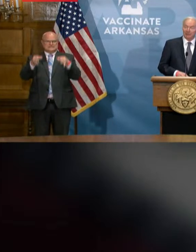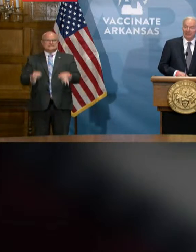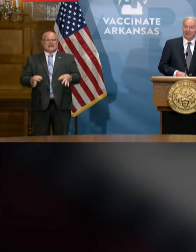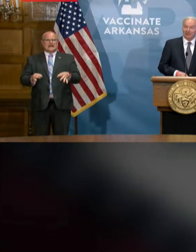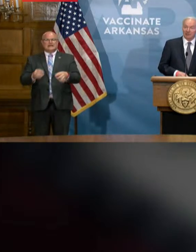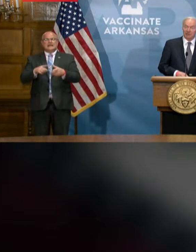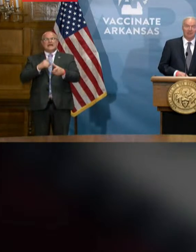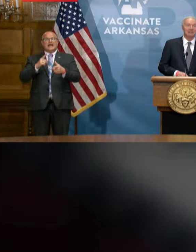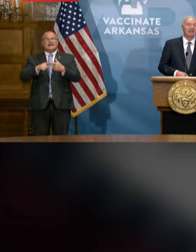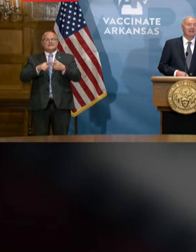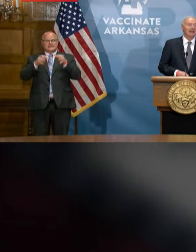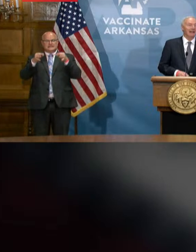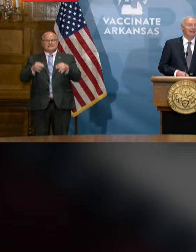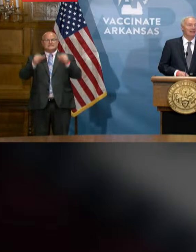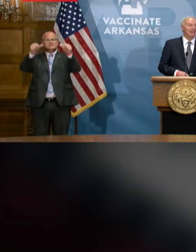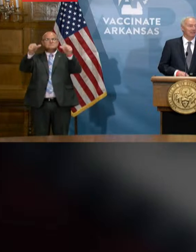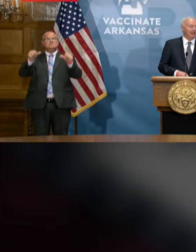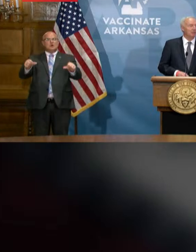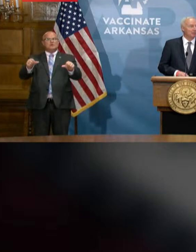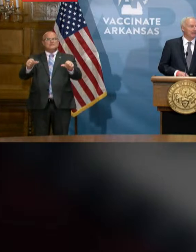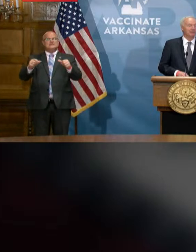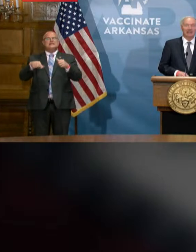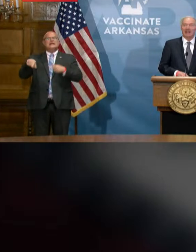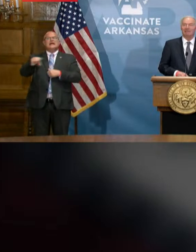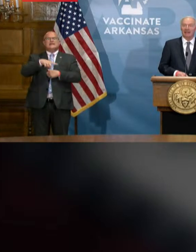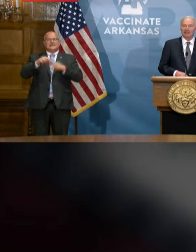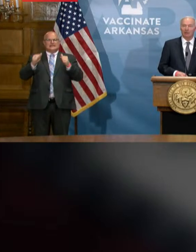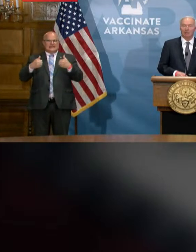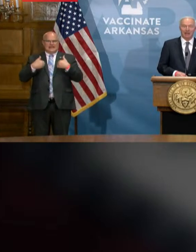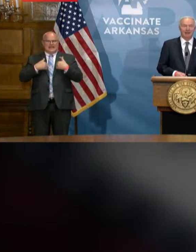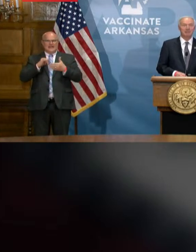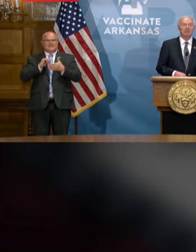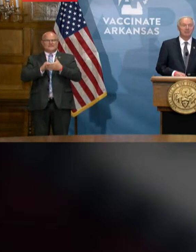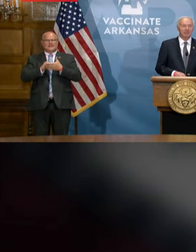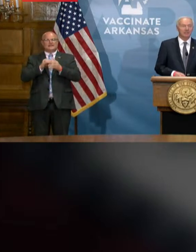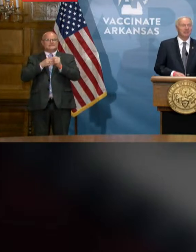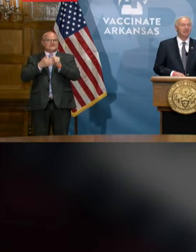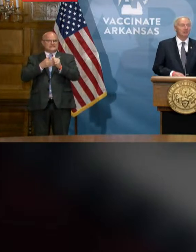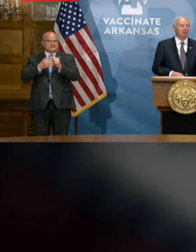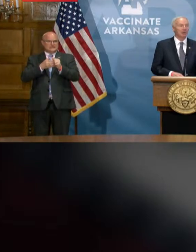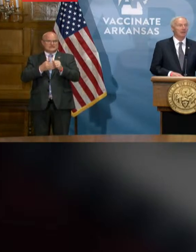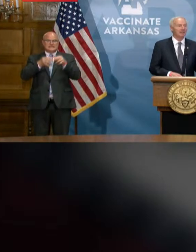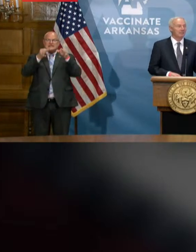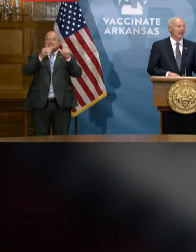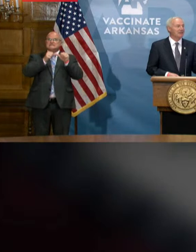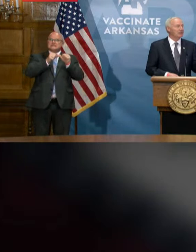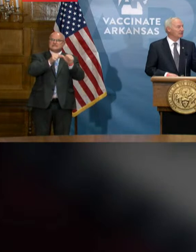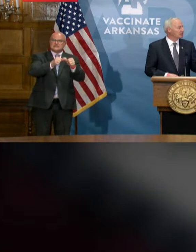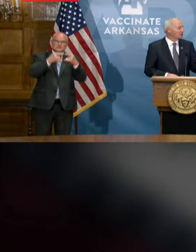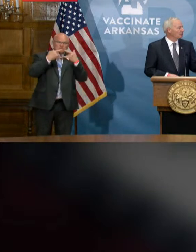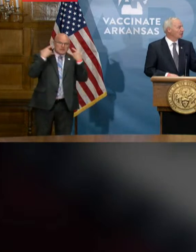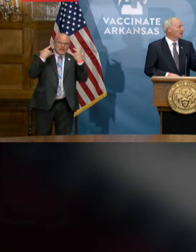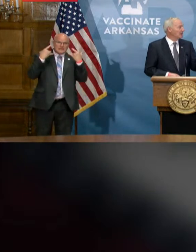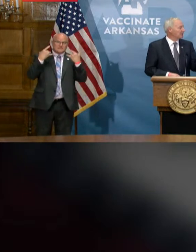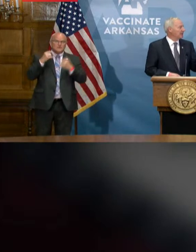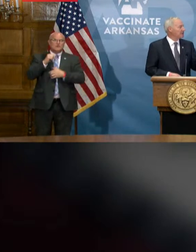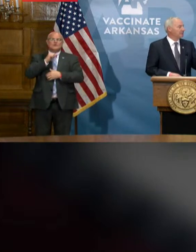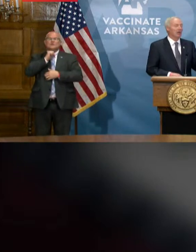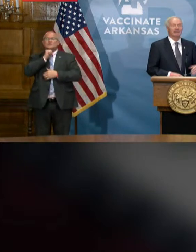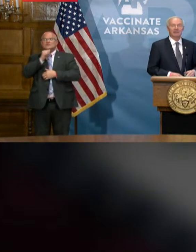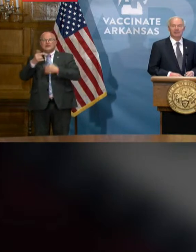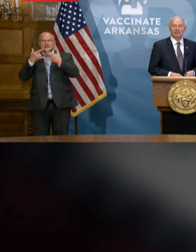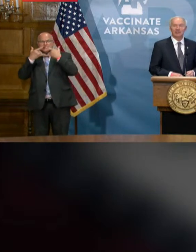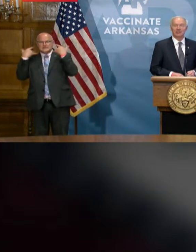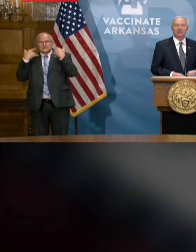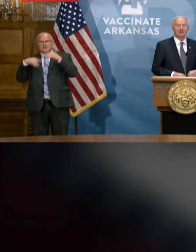have to post that decision, and they will be able to have that local option to continue the wearing of masks in their school